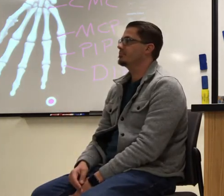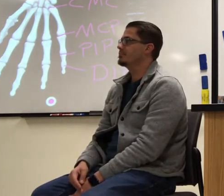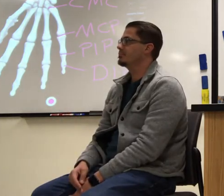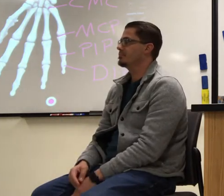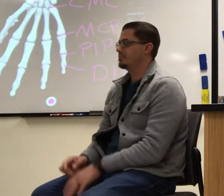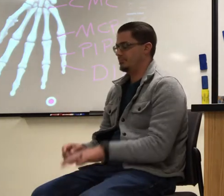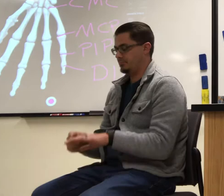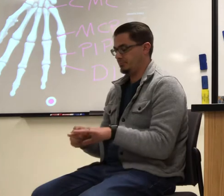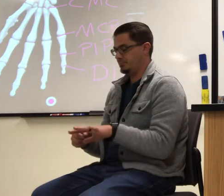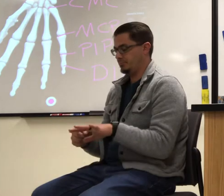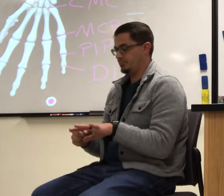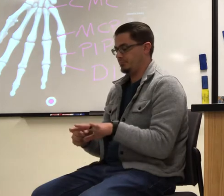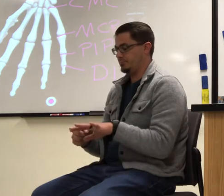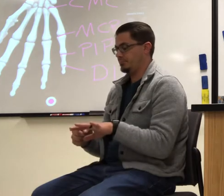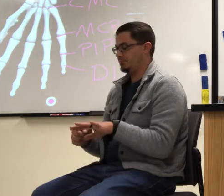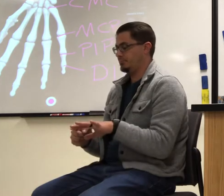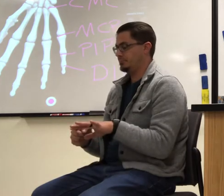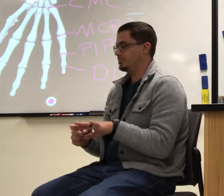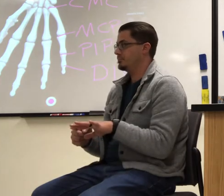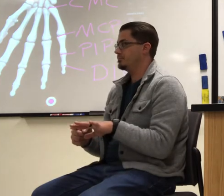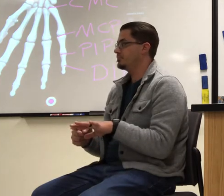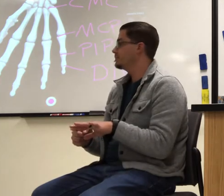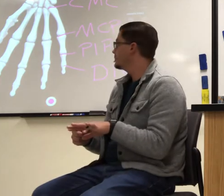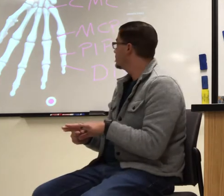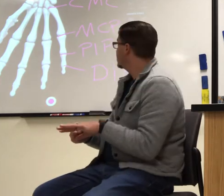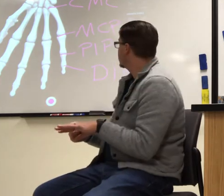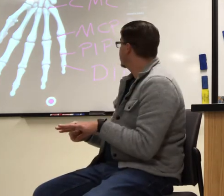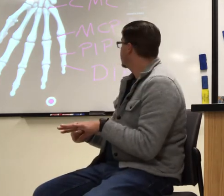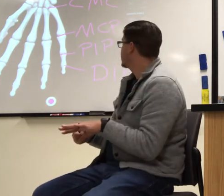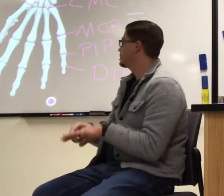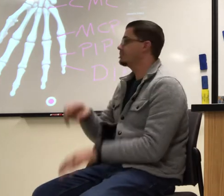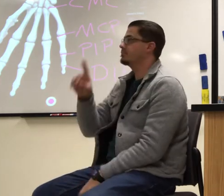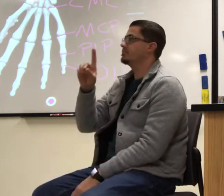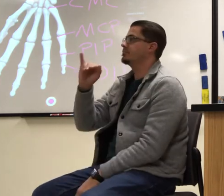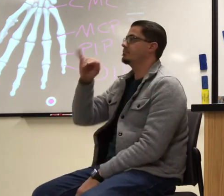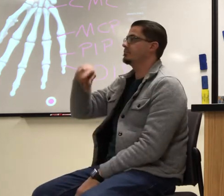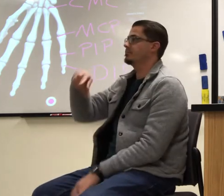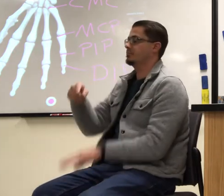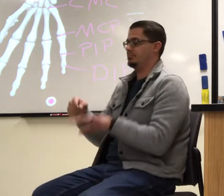DIP is the distal interphalangeal joint.